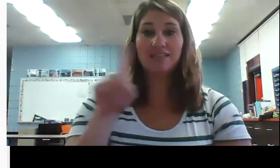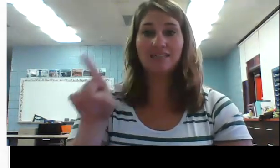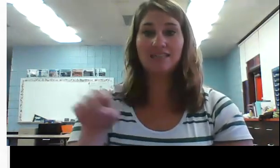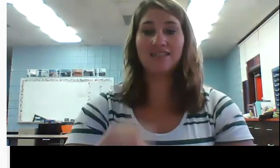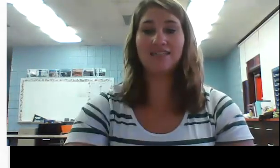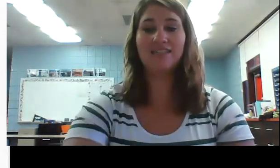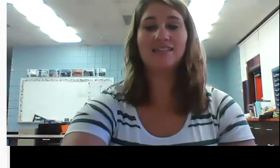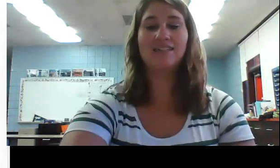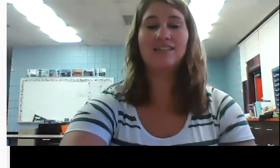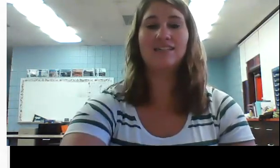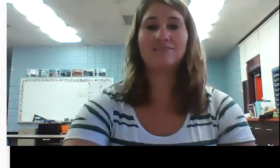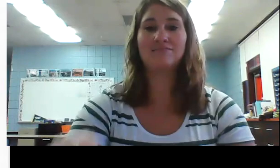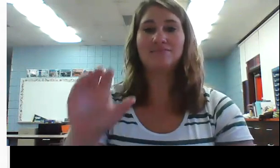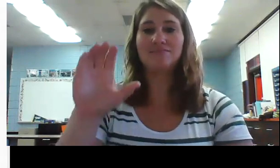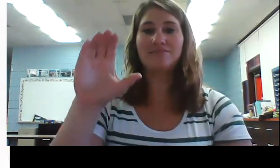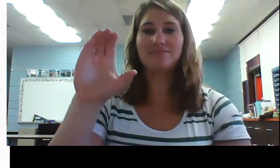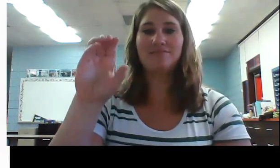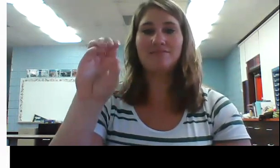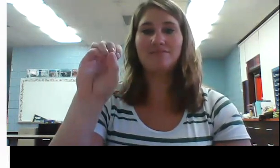says,